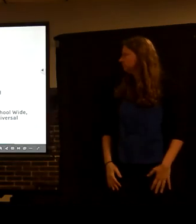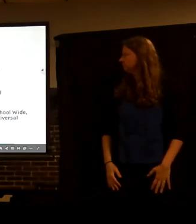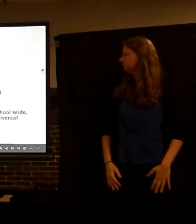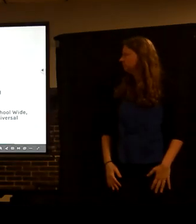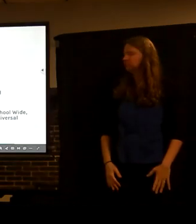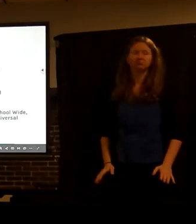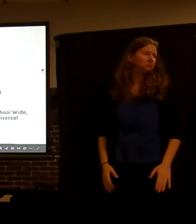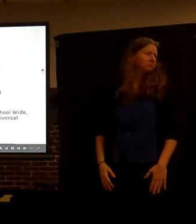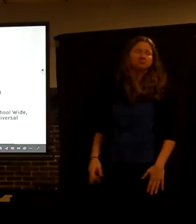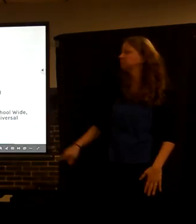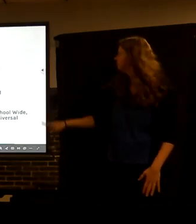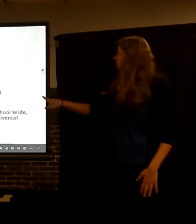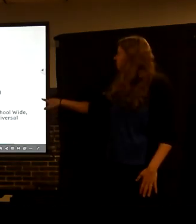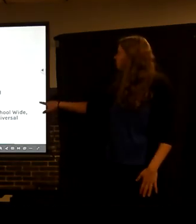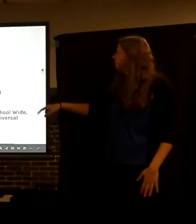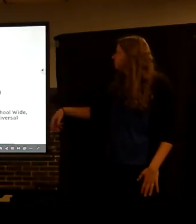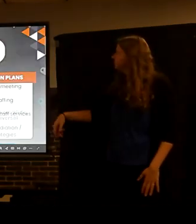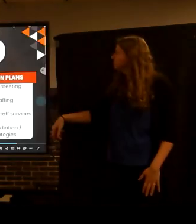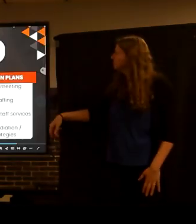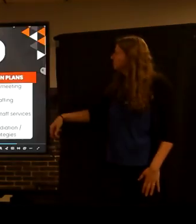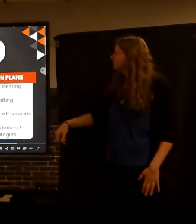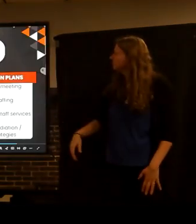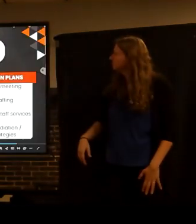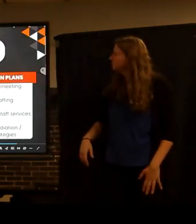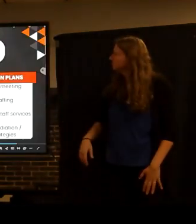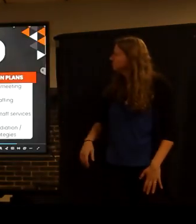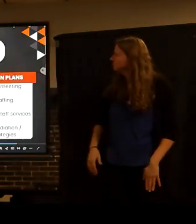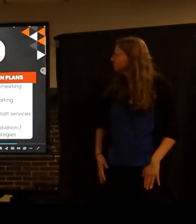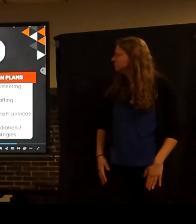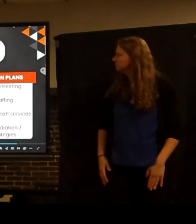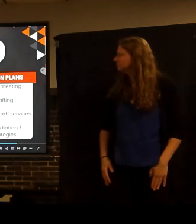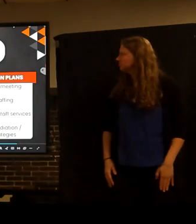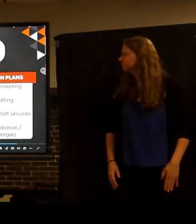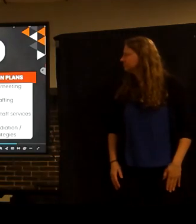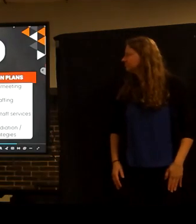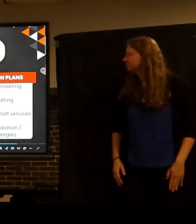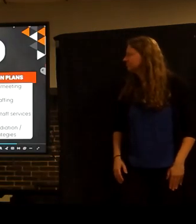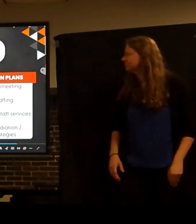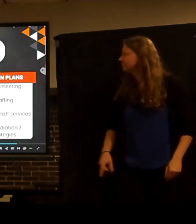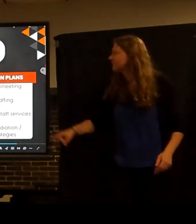supports. Tier 2 is targeted supports, and then Tier 3 is intensive support.